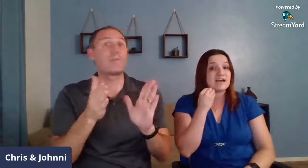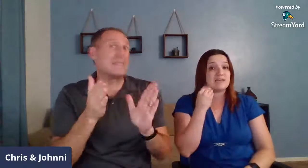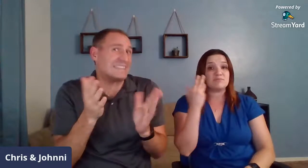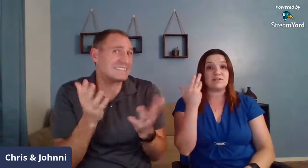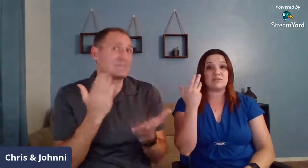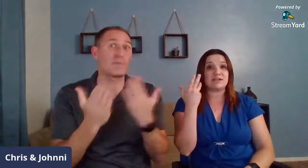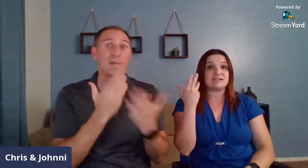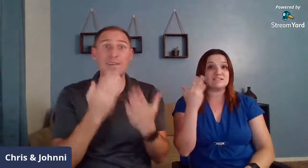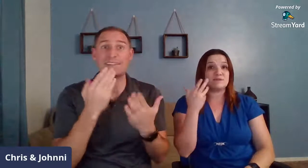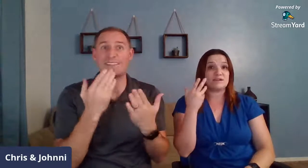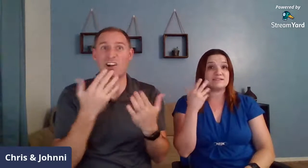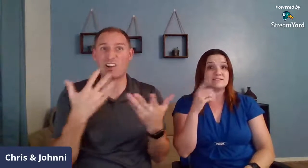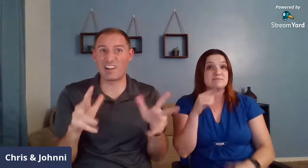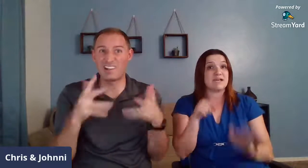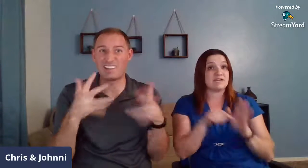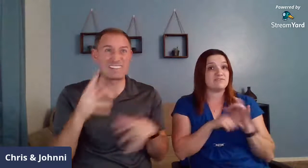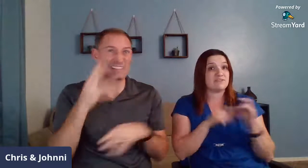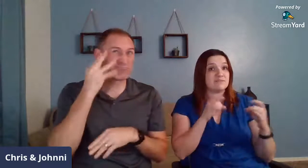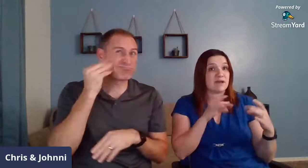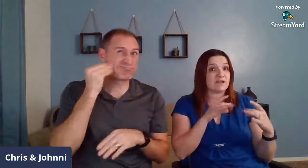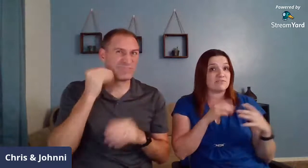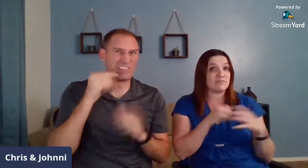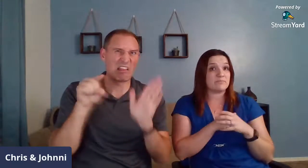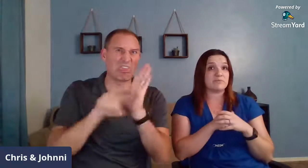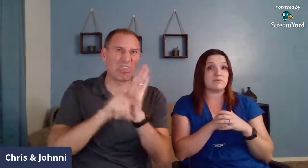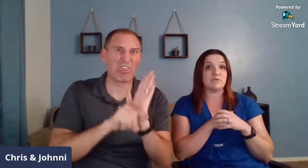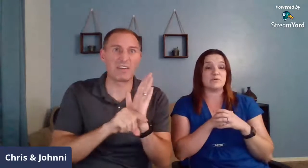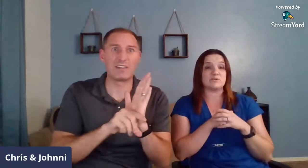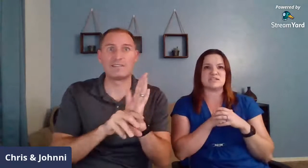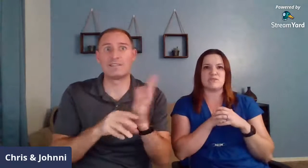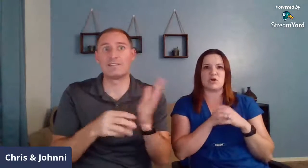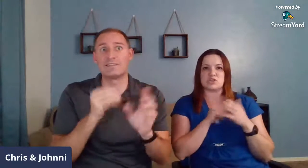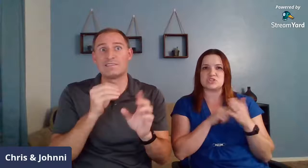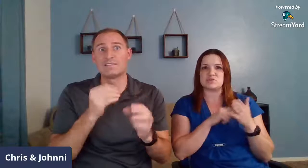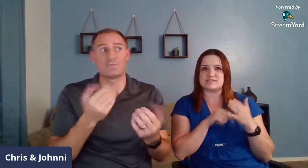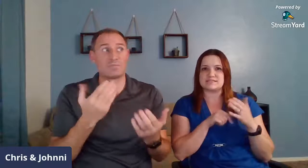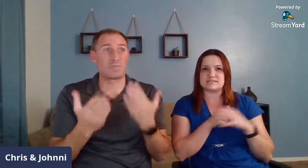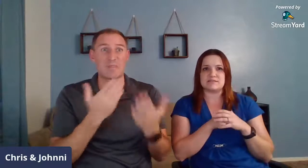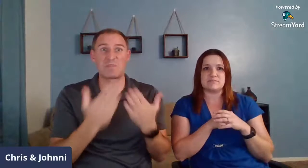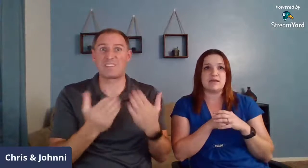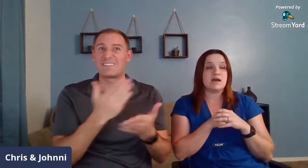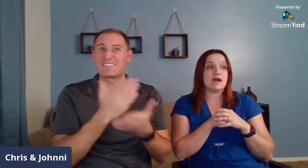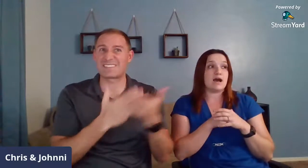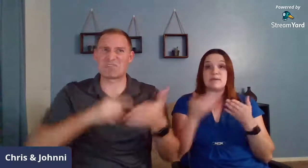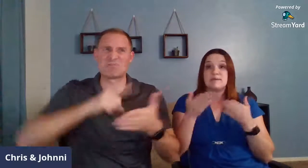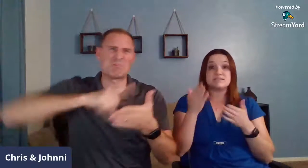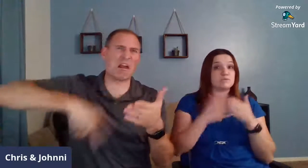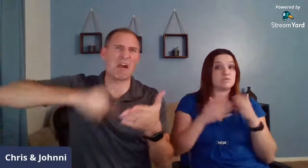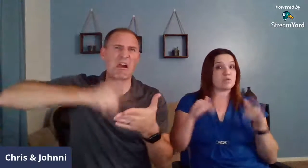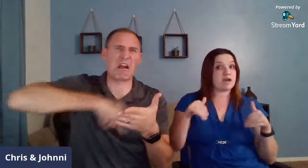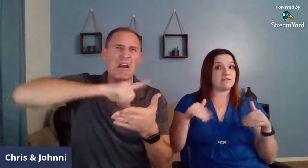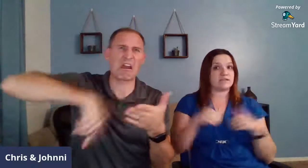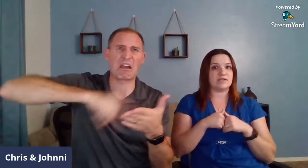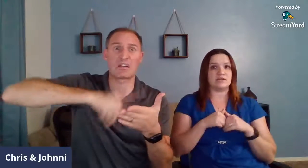You might have already experienced some negative feedback from people or some harsh criticism. Maybe some of you haven't yet, and you're like,